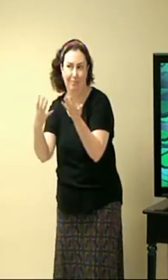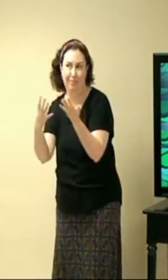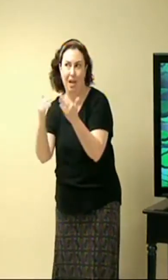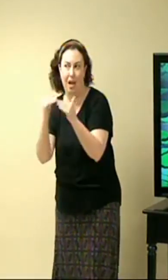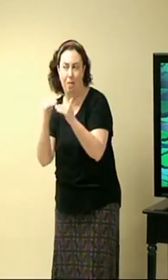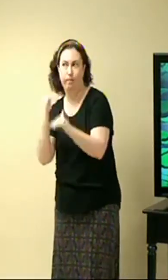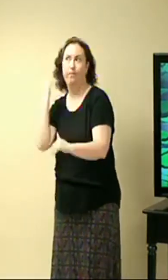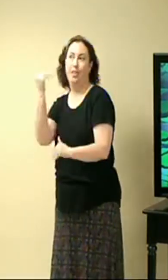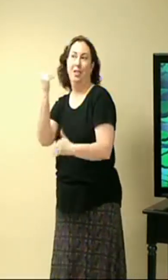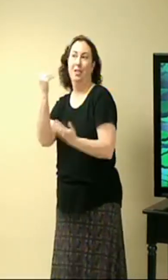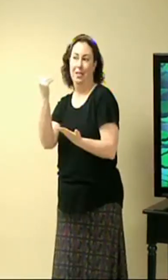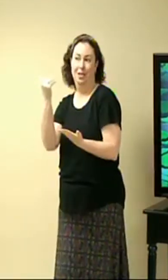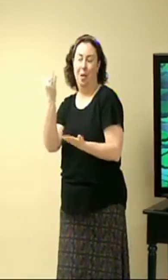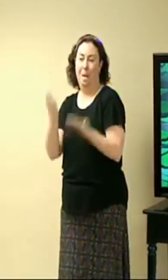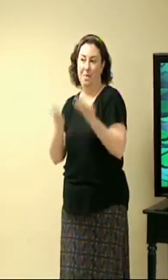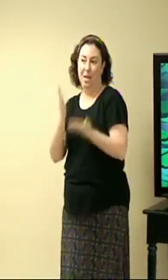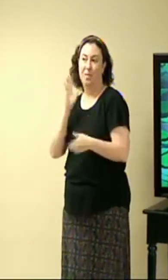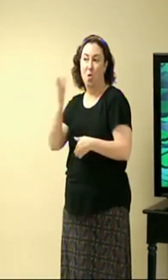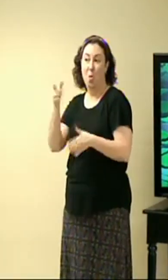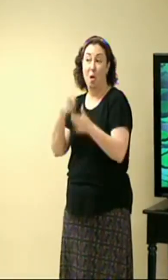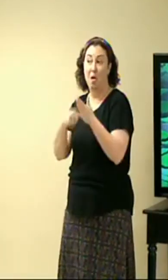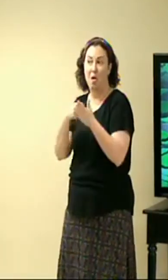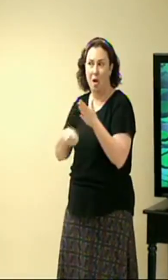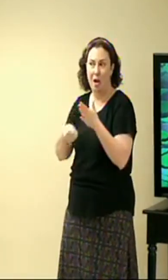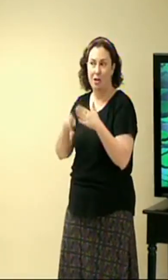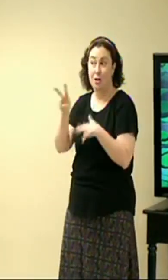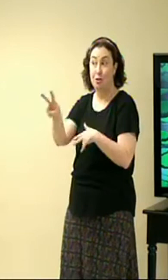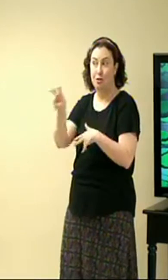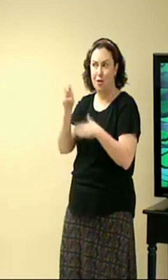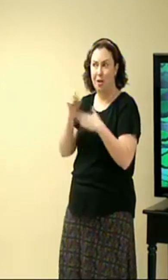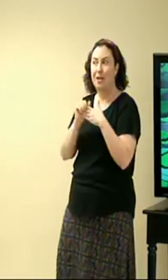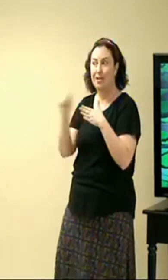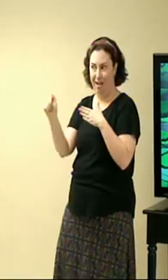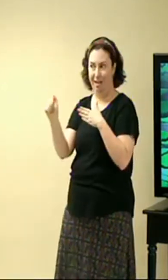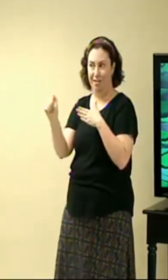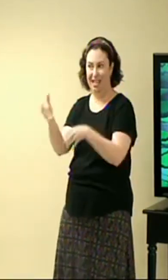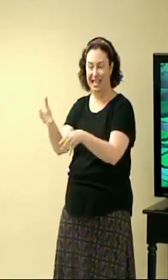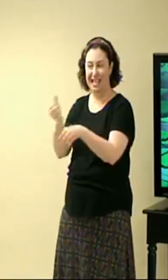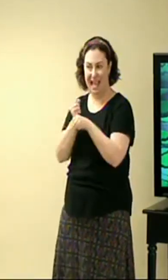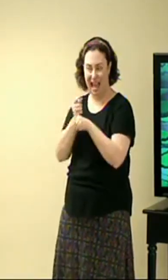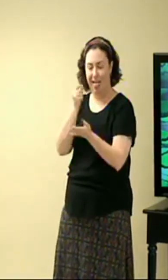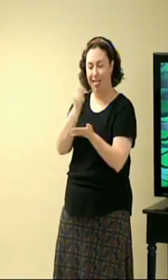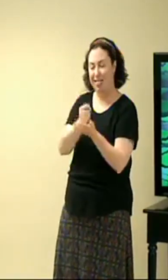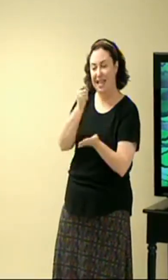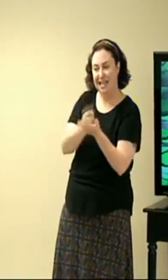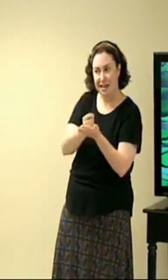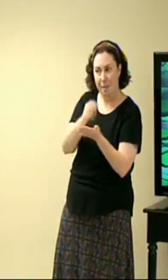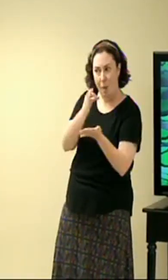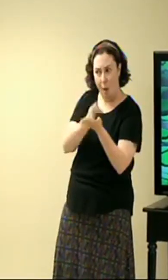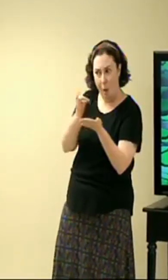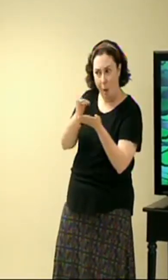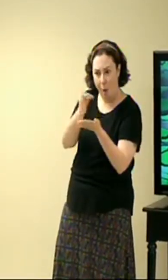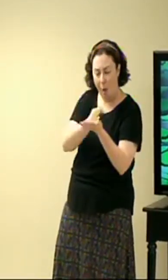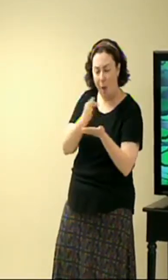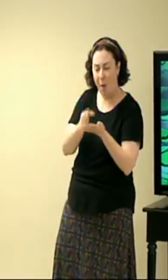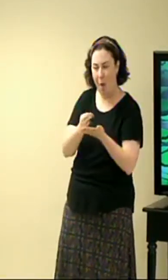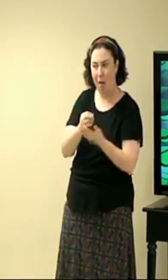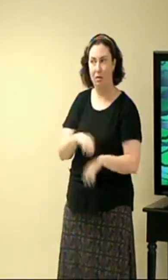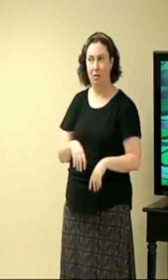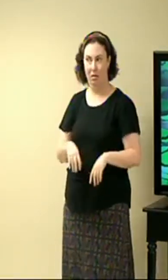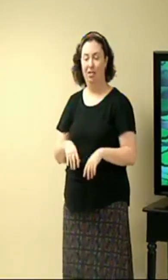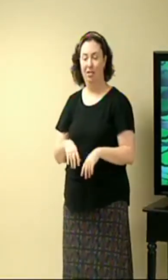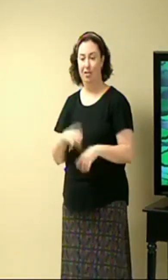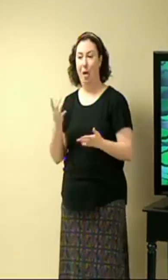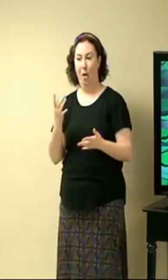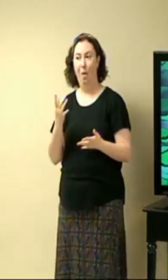those coming to worship God. There's thousands of people in this outer court, a place that's supposed to be known for worship.